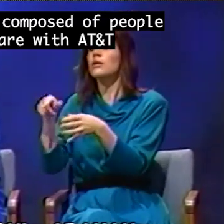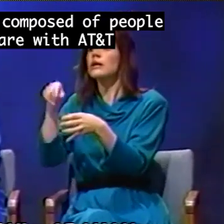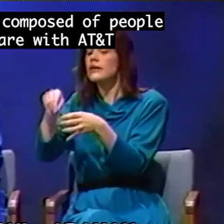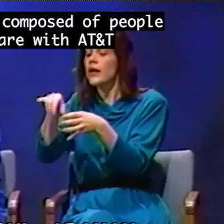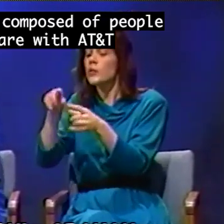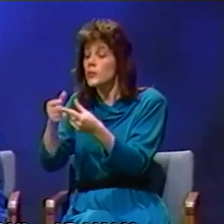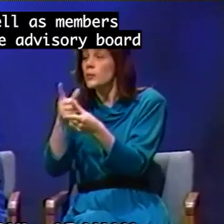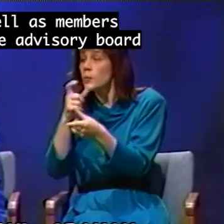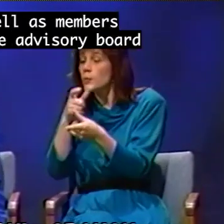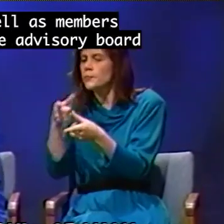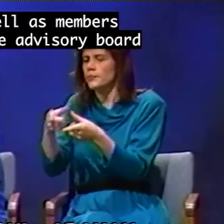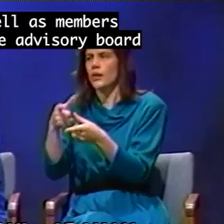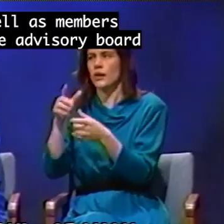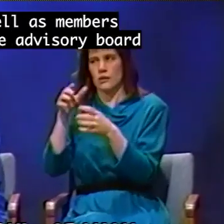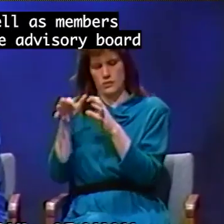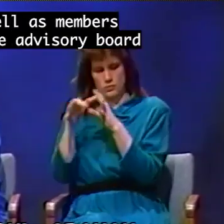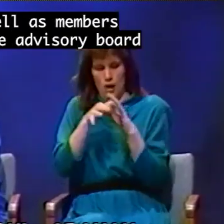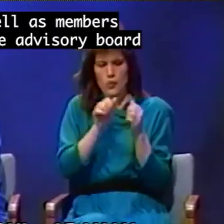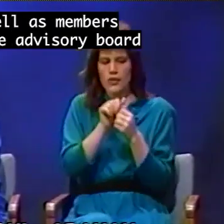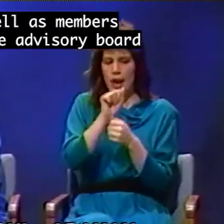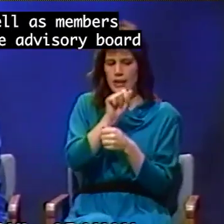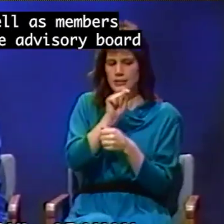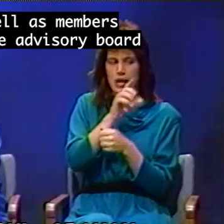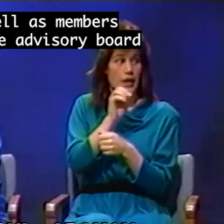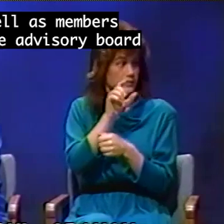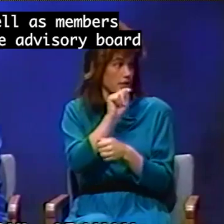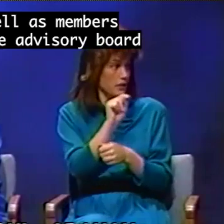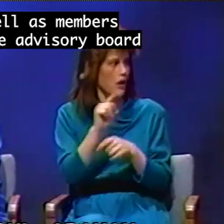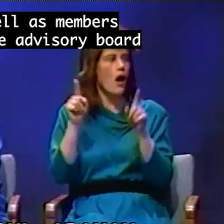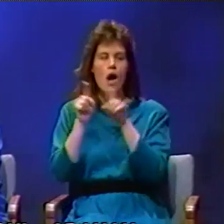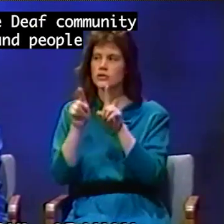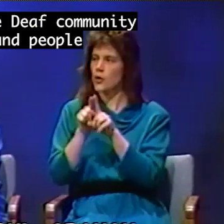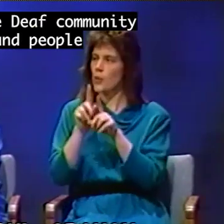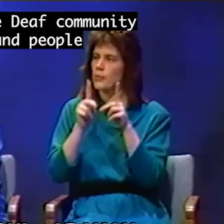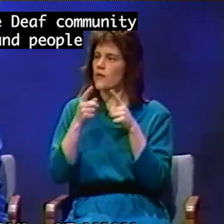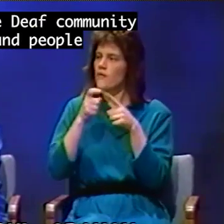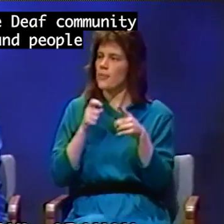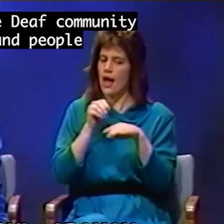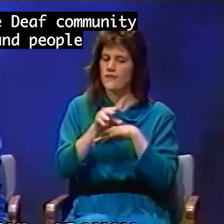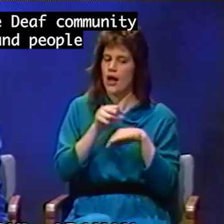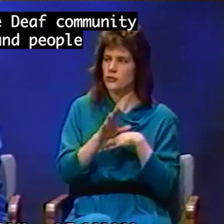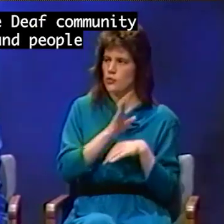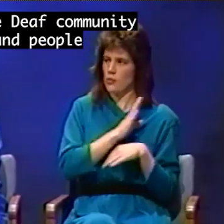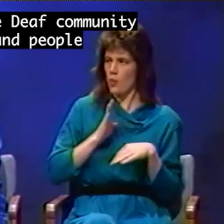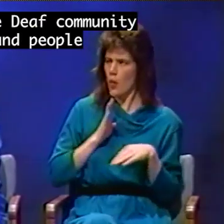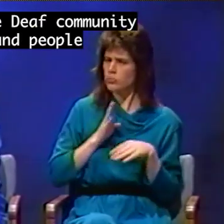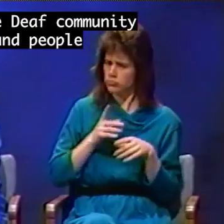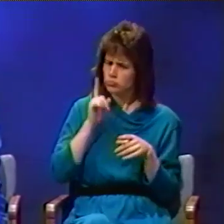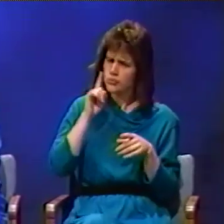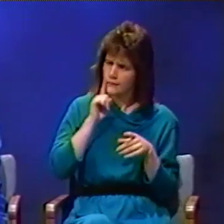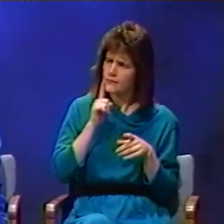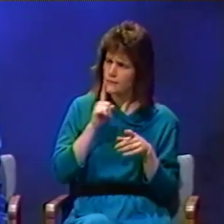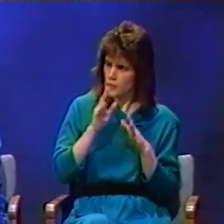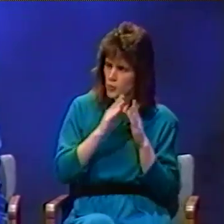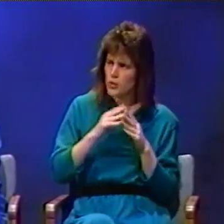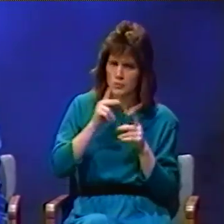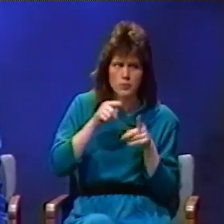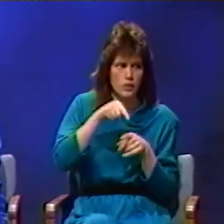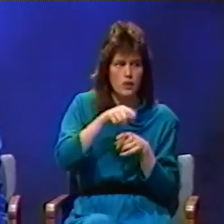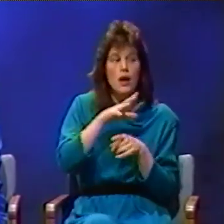with AT&T as well as members from the advisory board and the deaf community and people from the local telephone